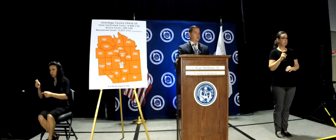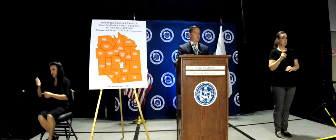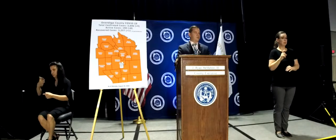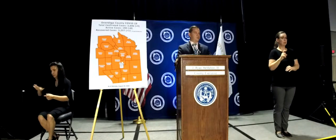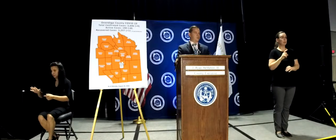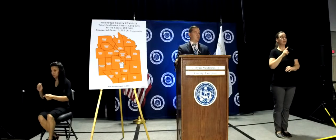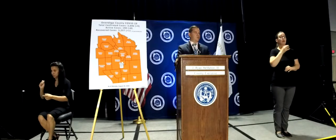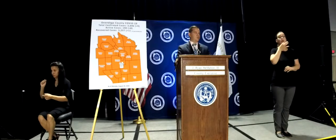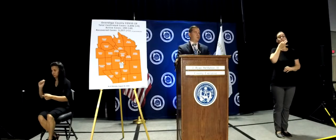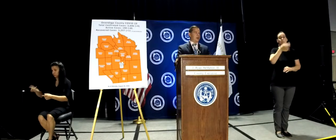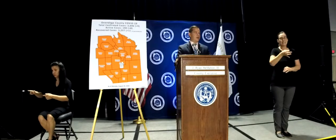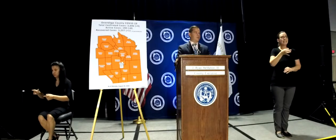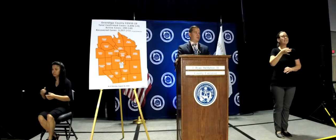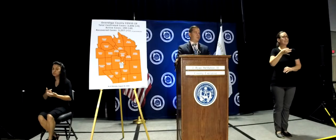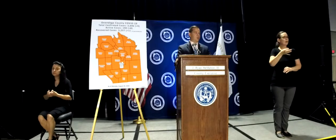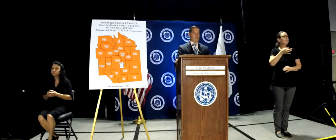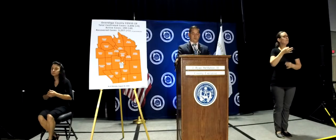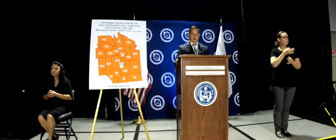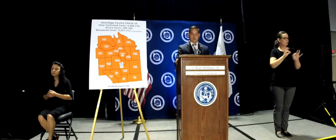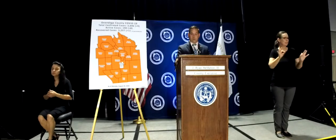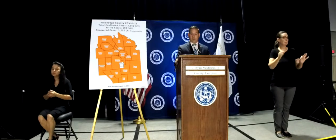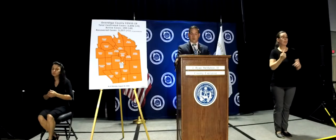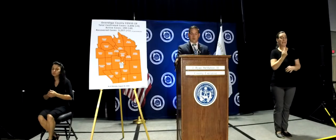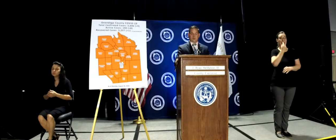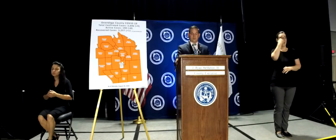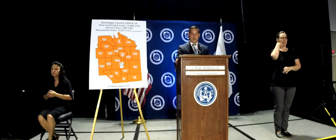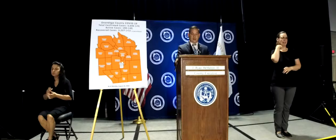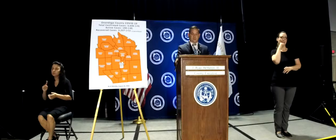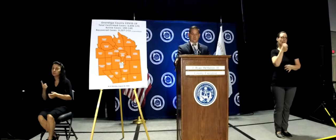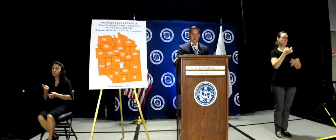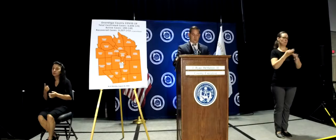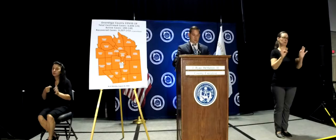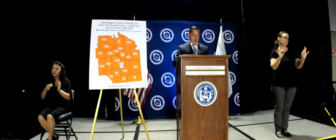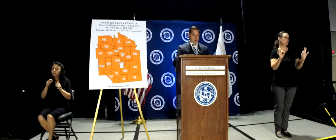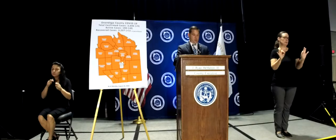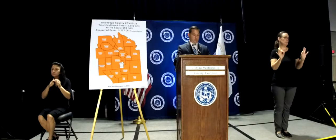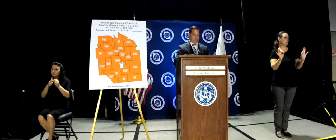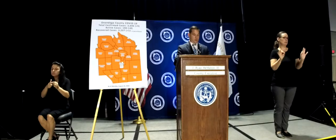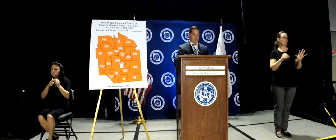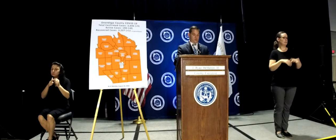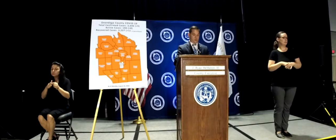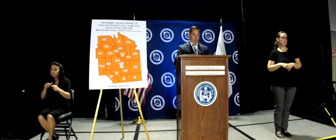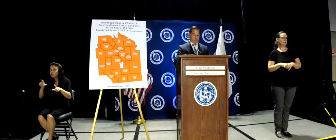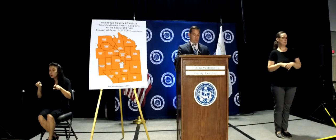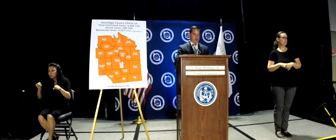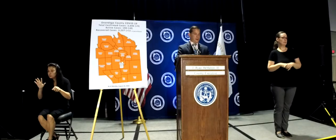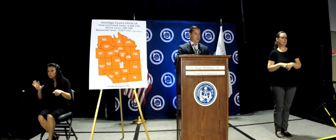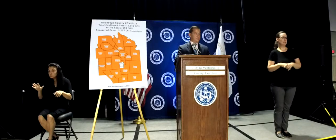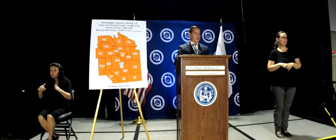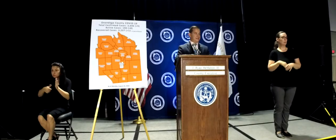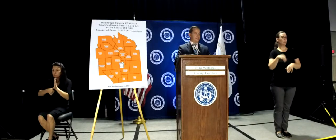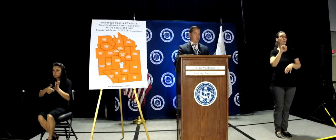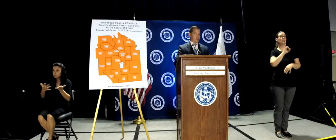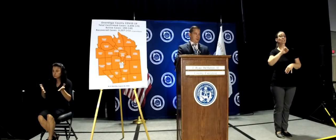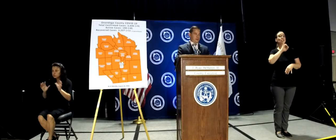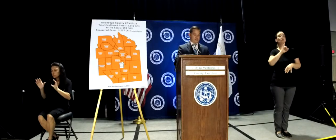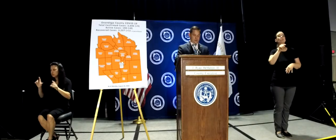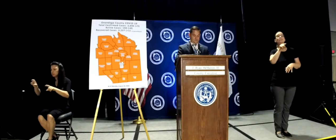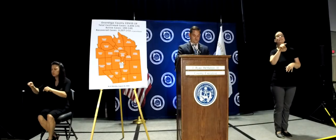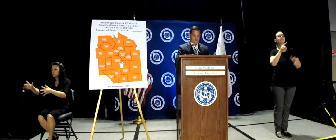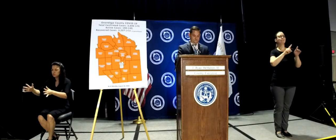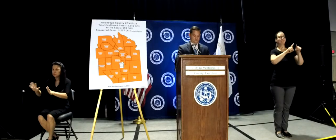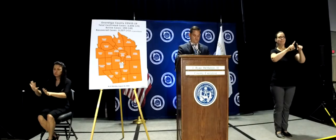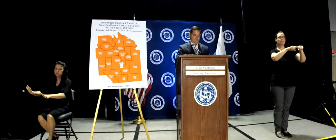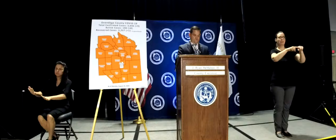protocols to see if there's reason to have the COVID test, but sometimes insurance does push back on some asymptomatic